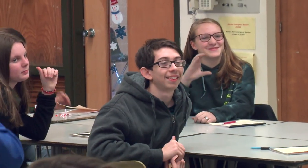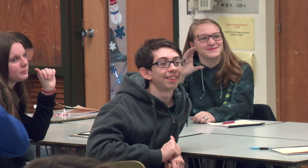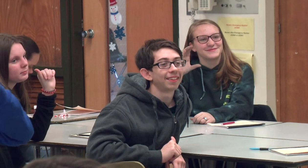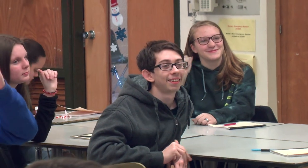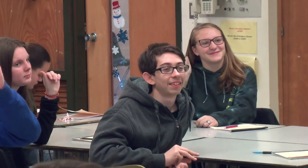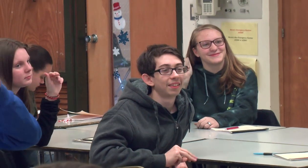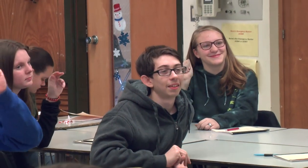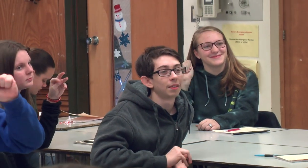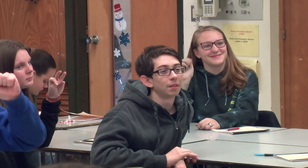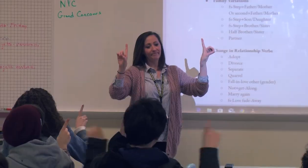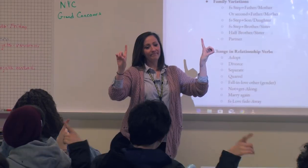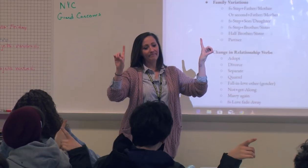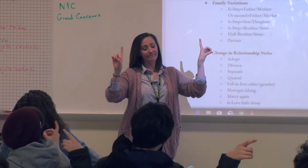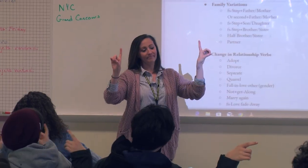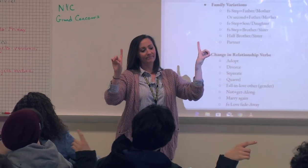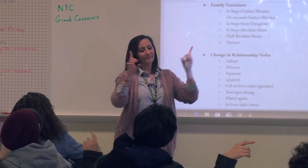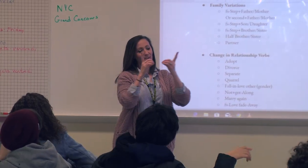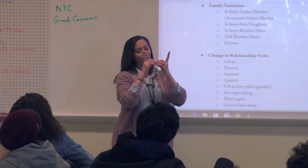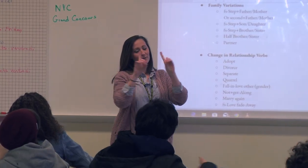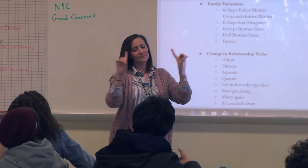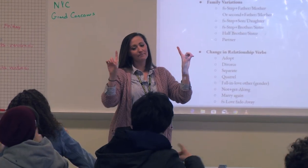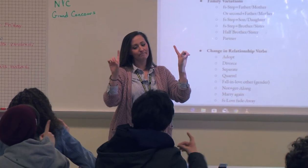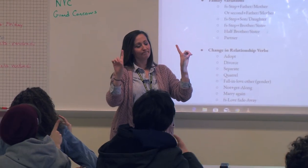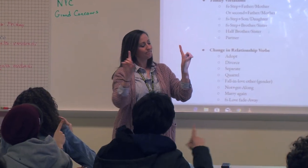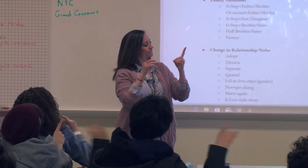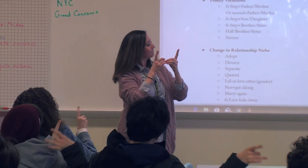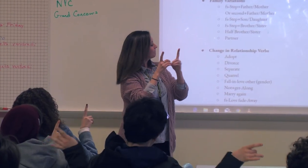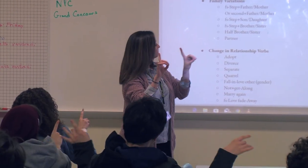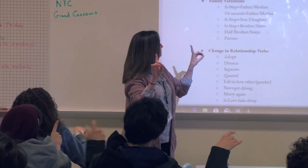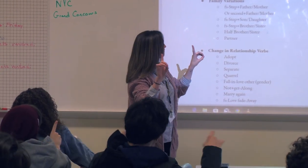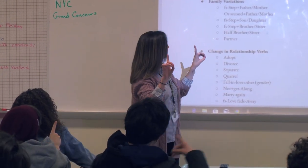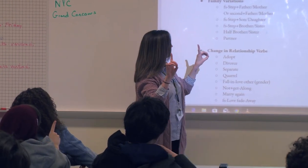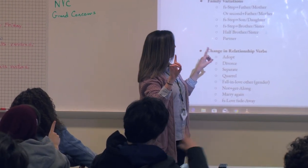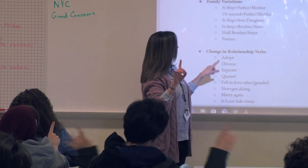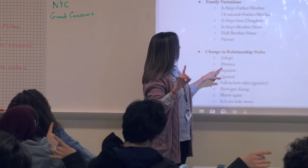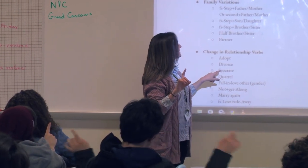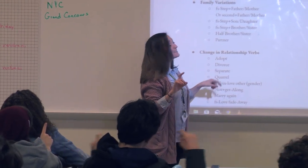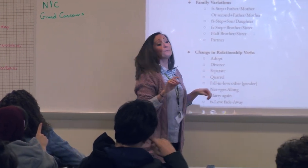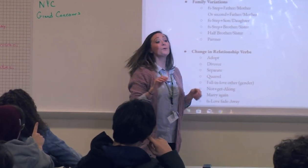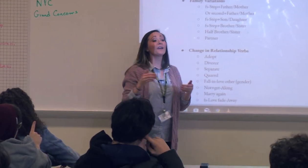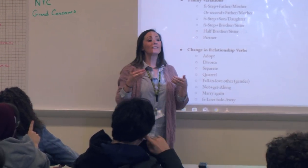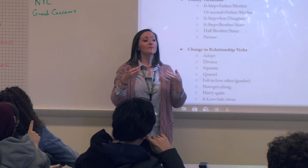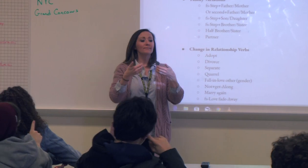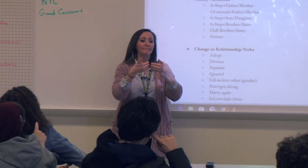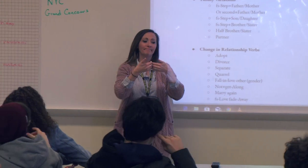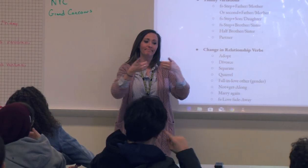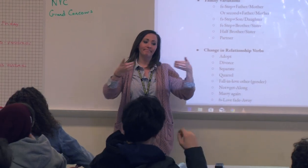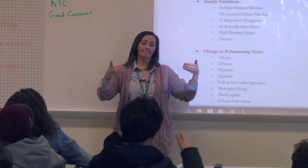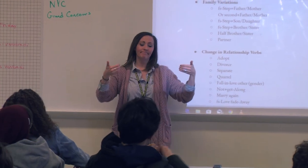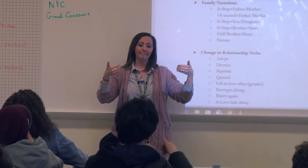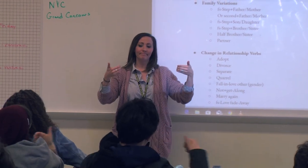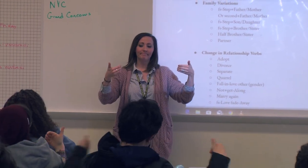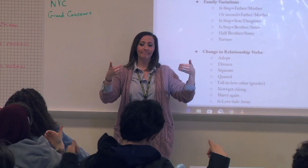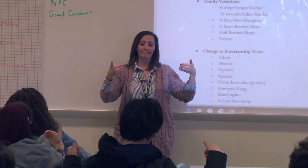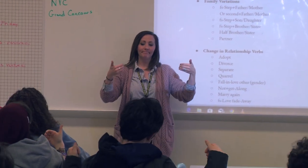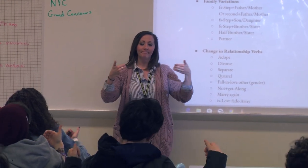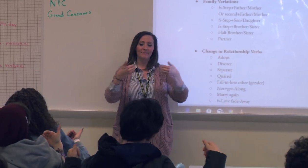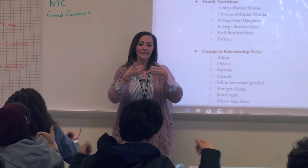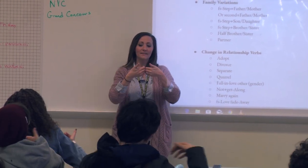in this community for example I had students who are deaf or hard of hearing come from east hills middle school to talk to my high school students a little bit